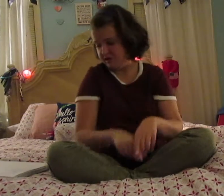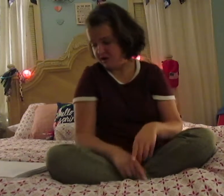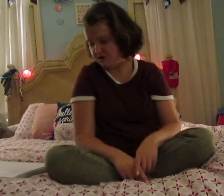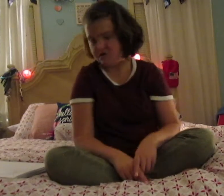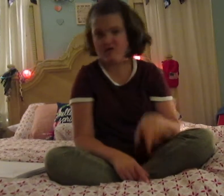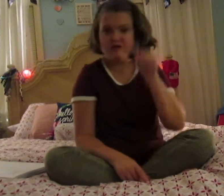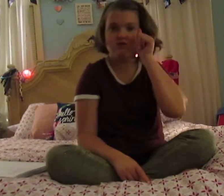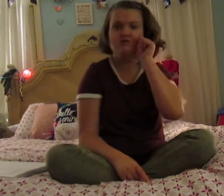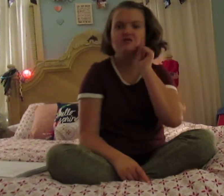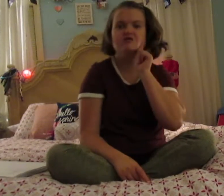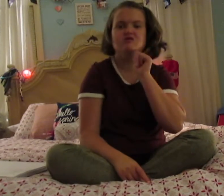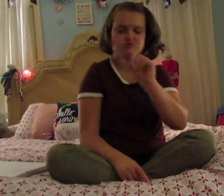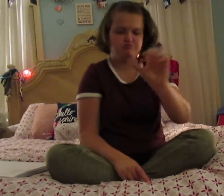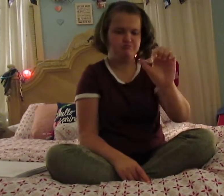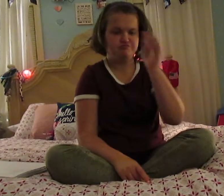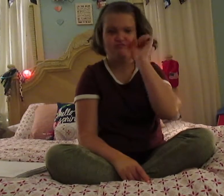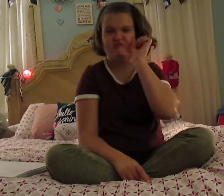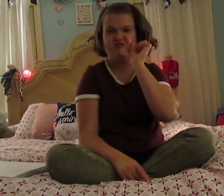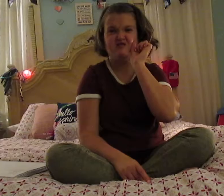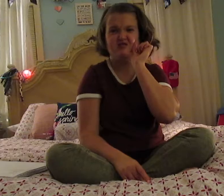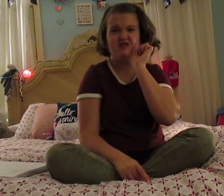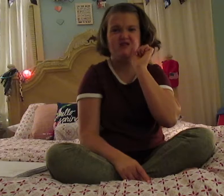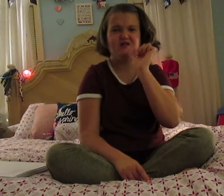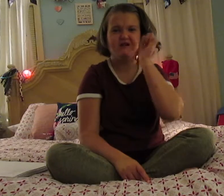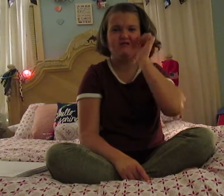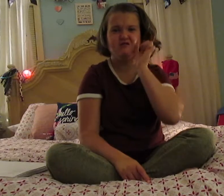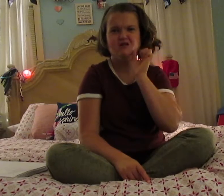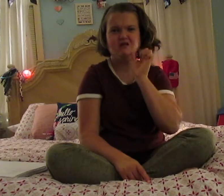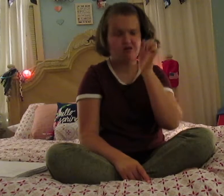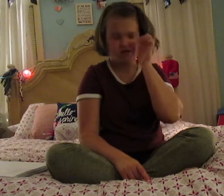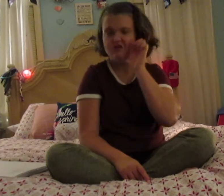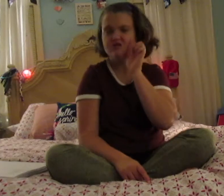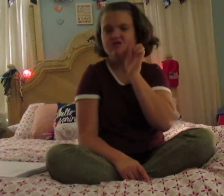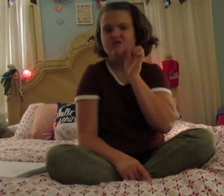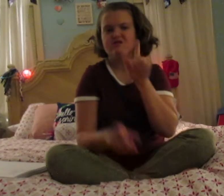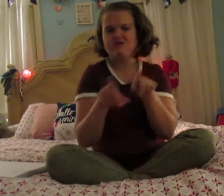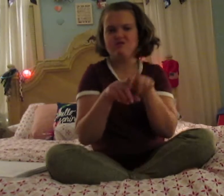sister, funky letter sister